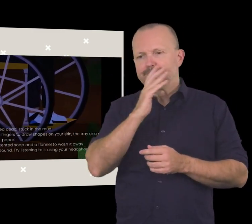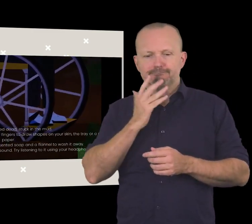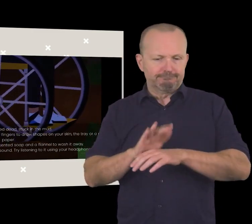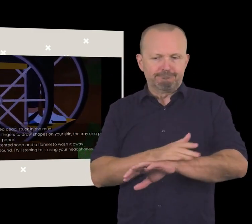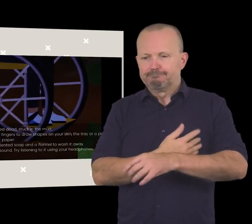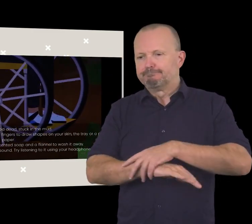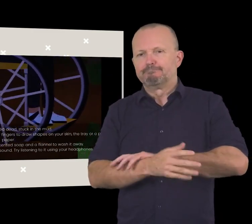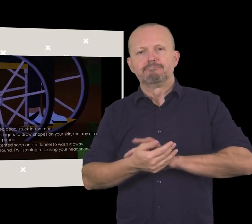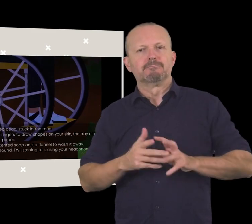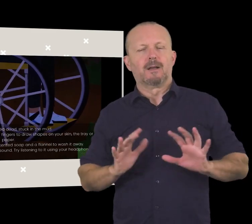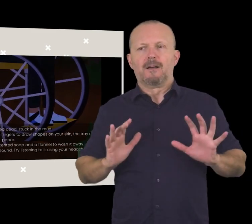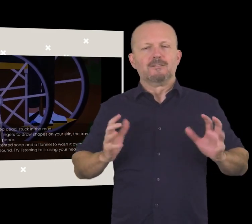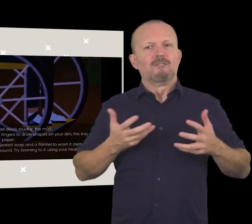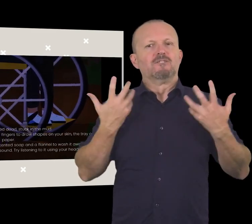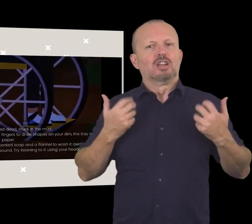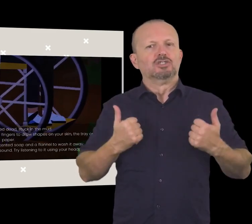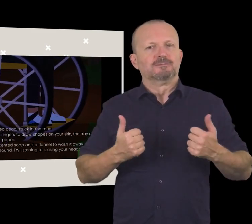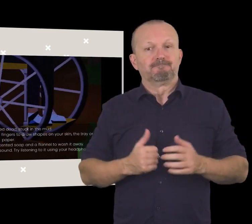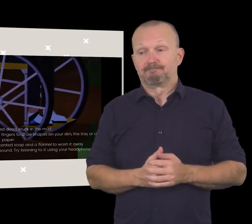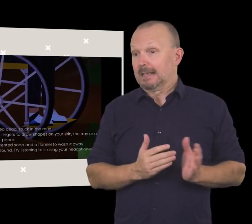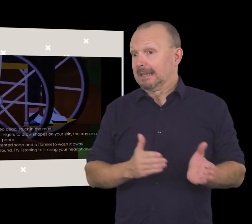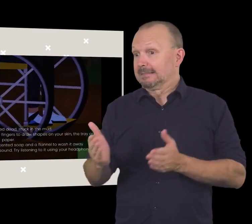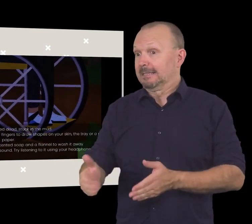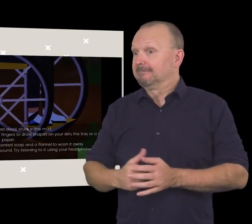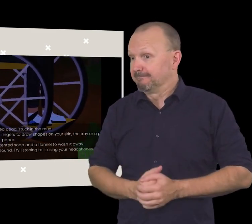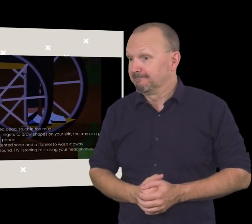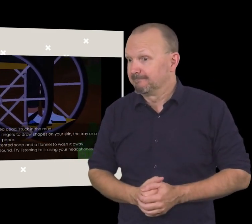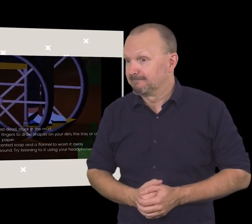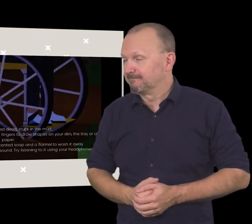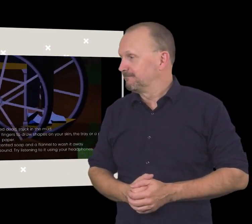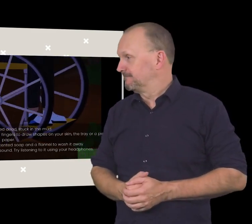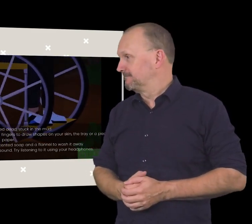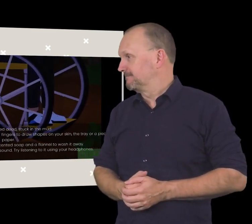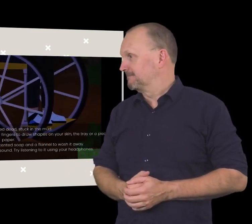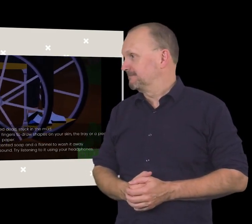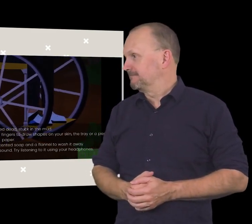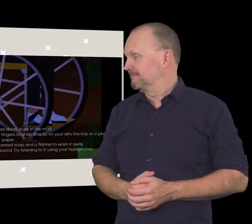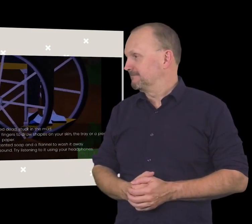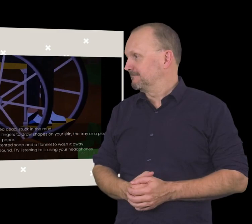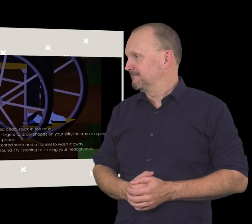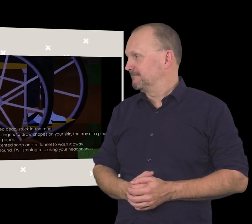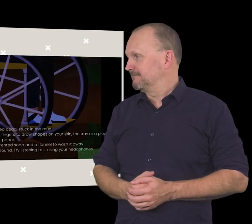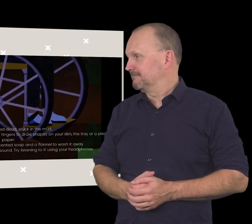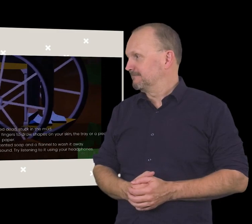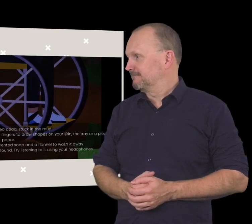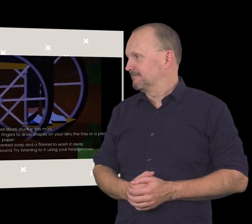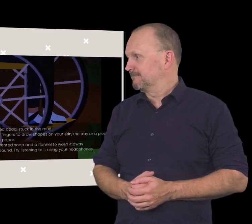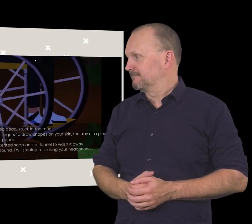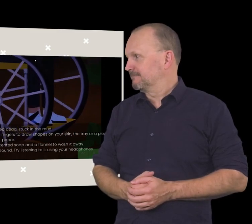a play in some beautiful mud, which is awesome. I'm going to go to the next scene.